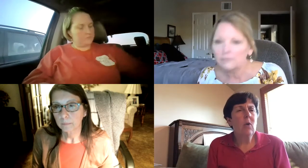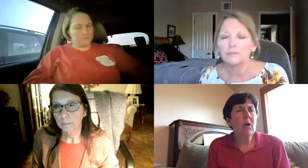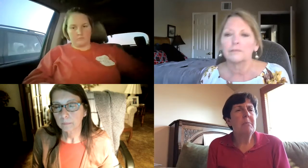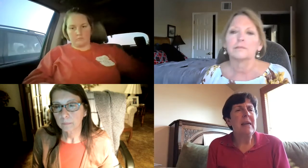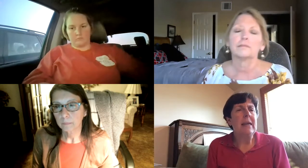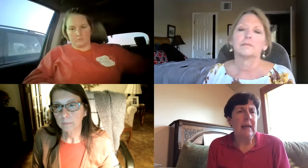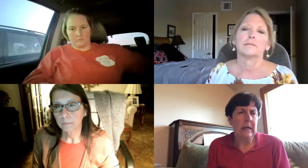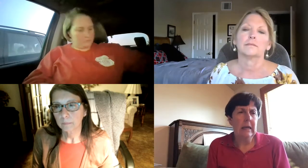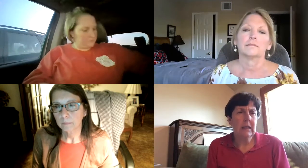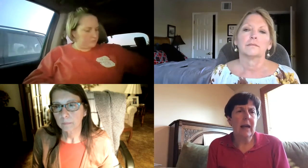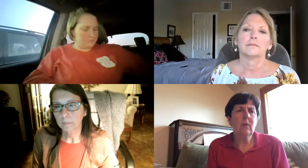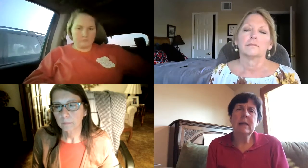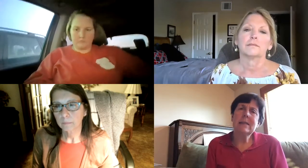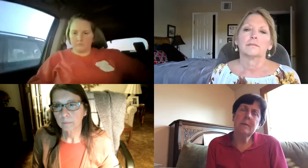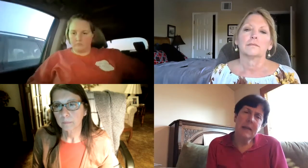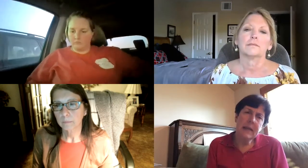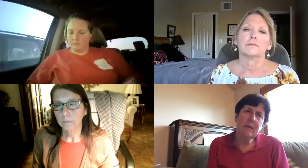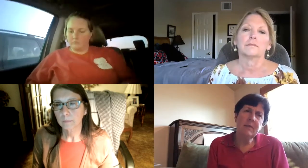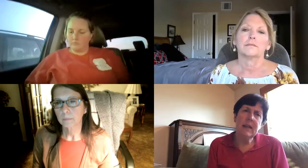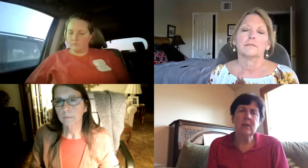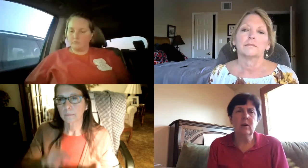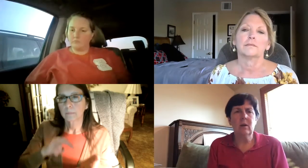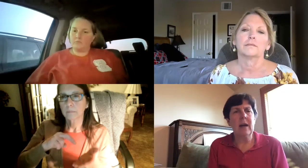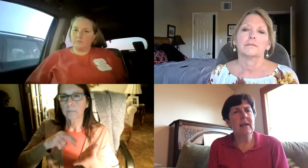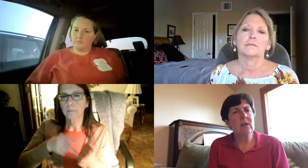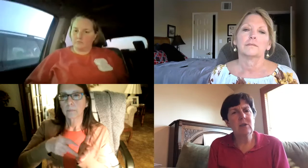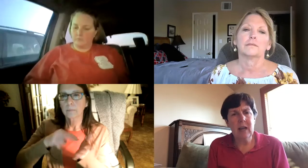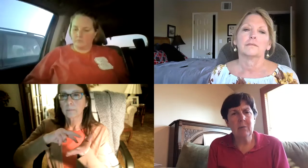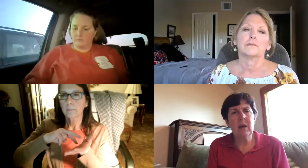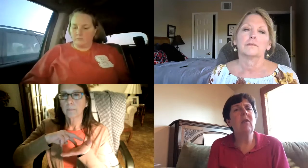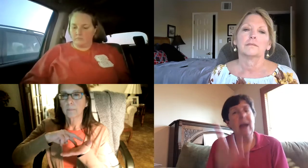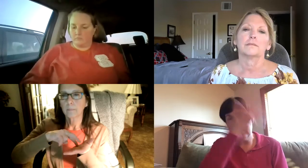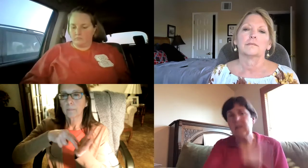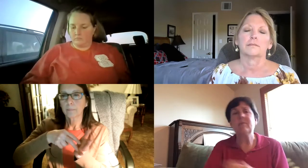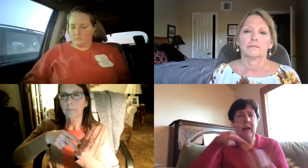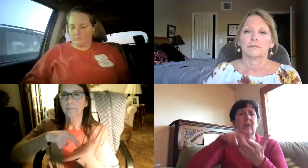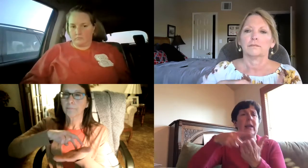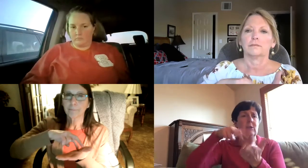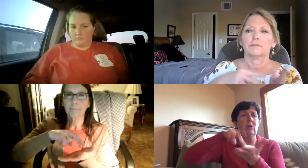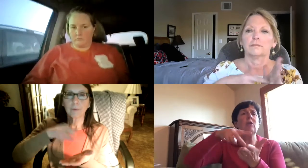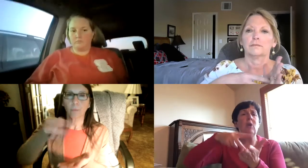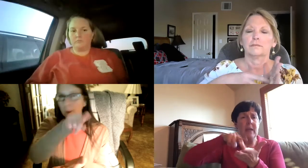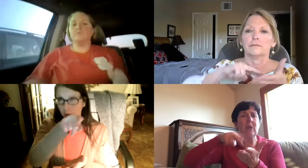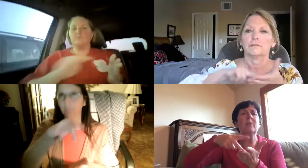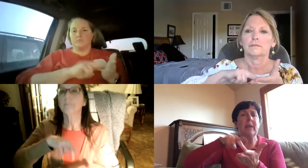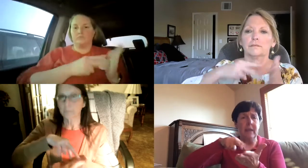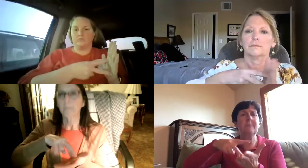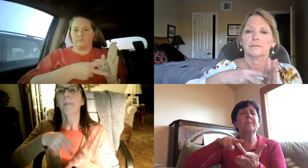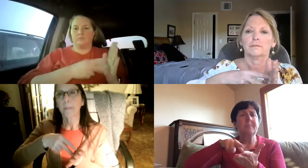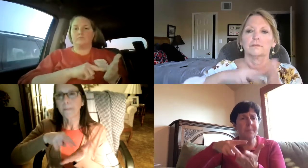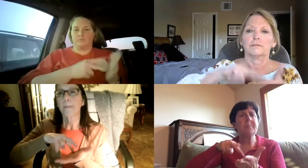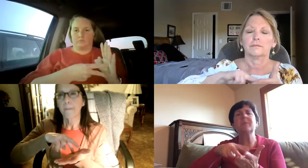Mean or meaning? Like, what is the meaning of this? Or I didn't understand what, oh, excellent, Fran. Okay, so you know mean or